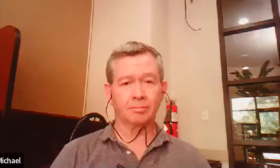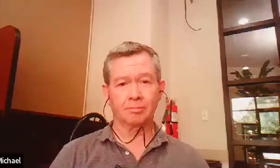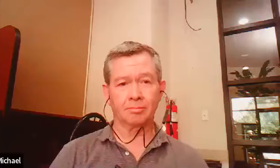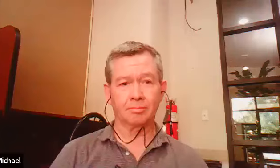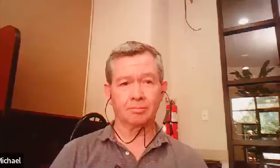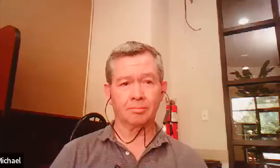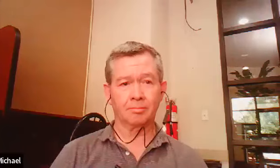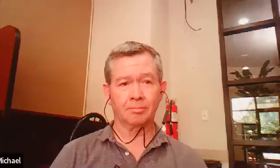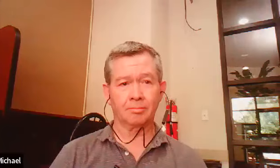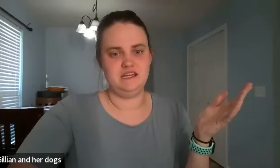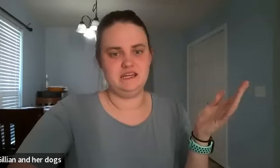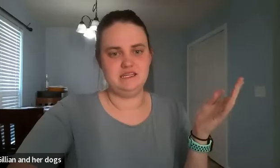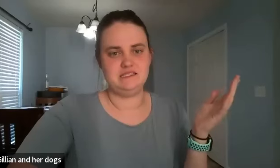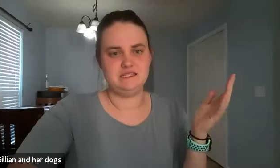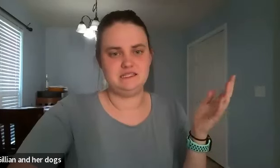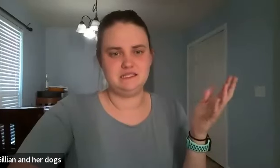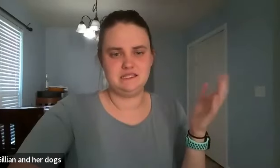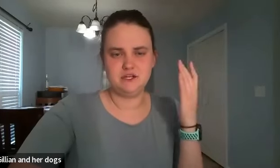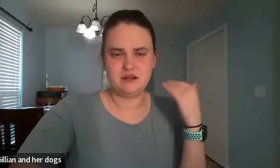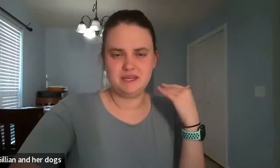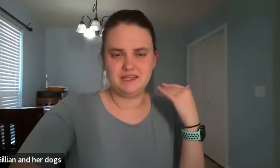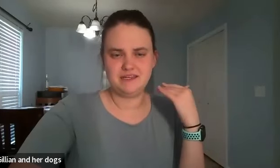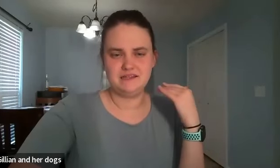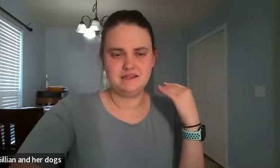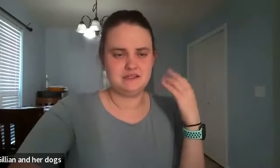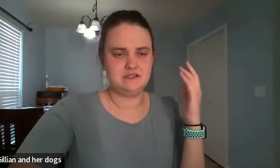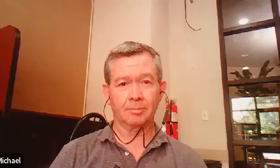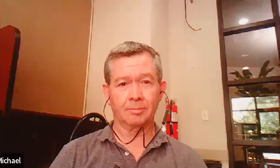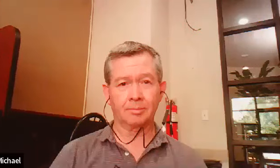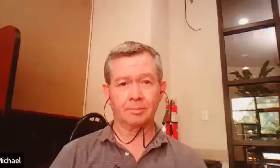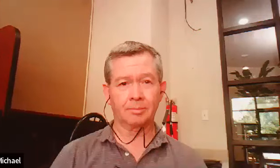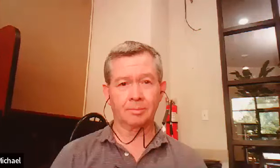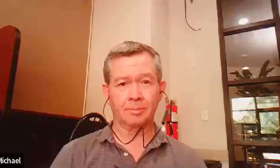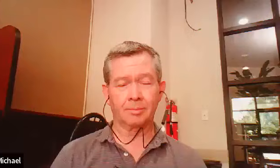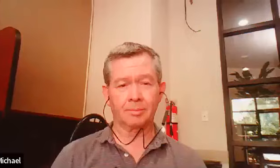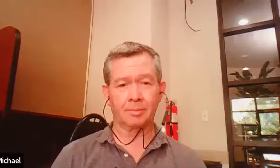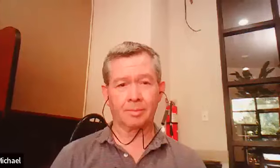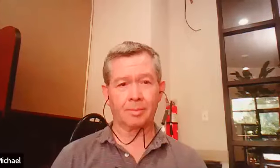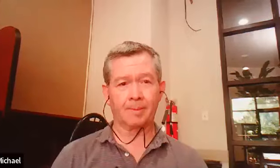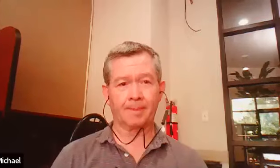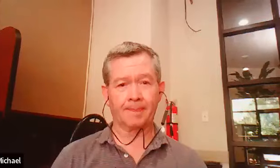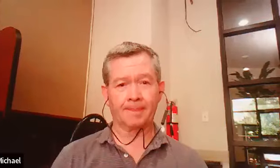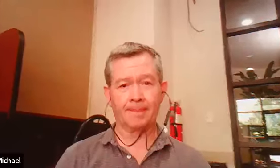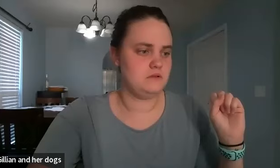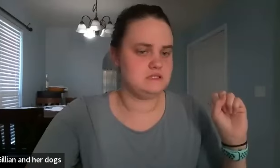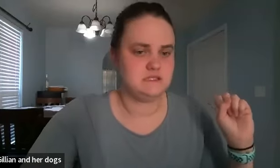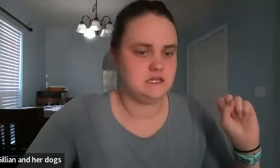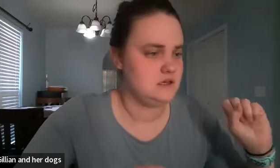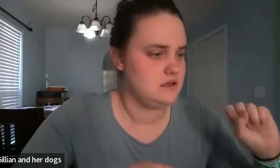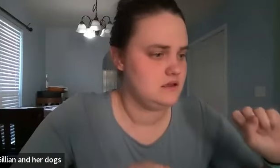miscommunicating, like you're misunderstanding it. You know what I mean? Yeah. So let's see.